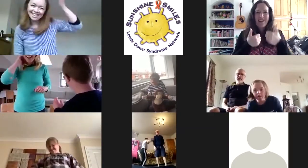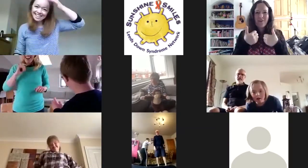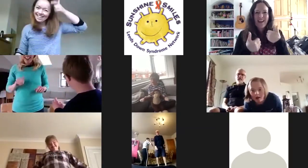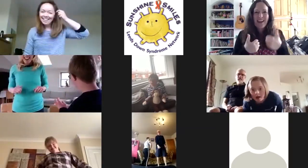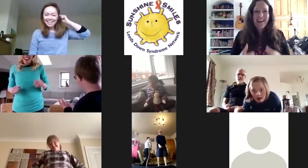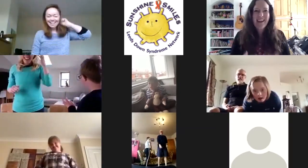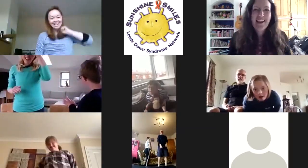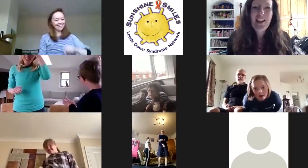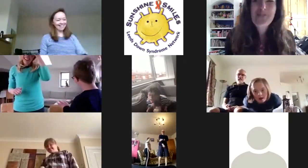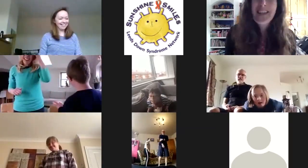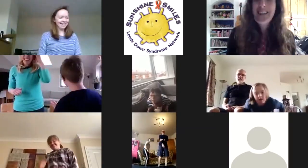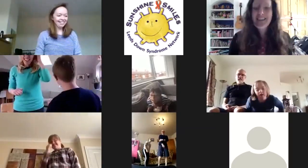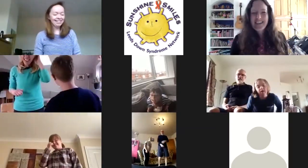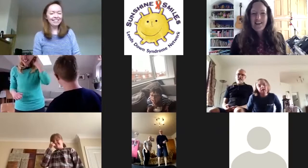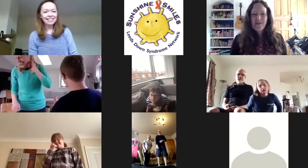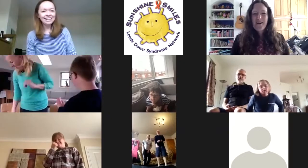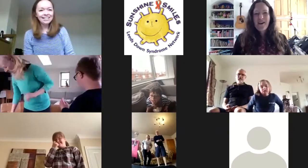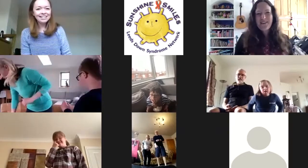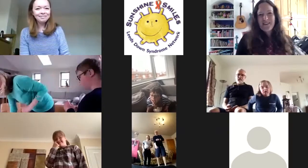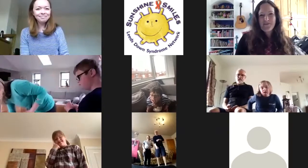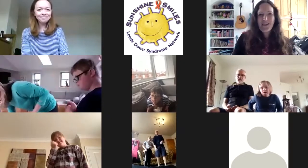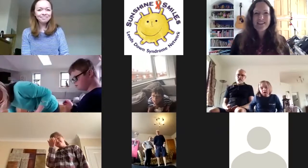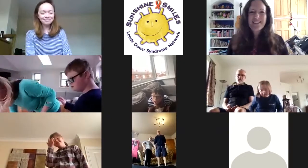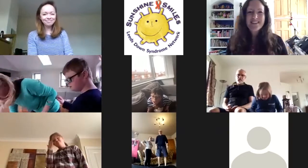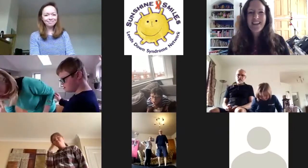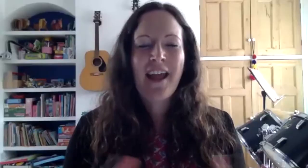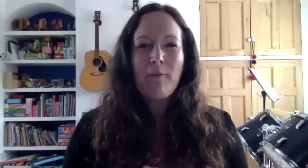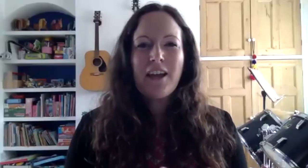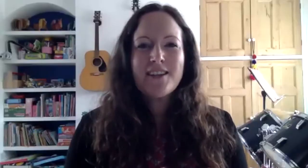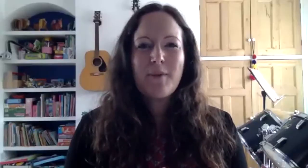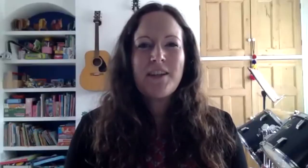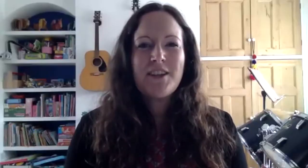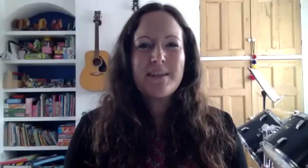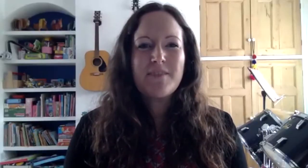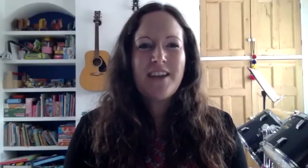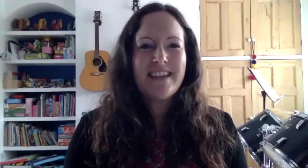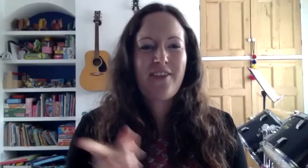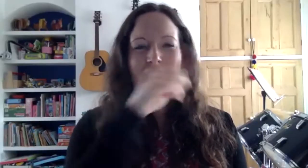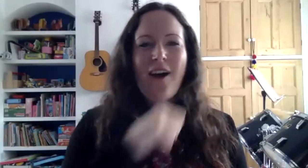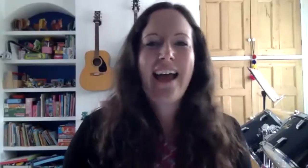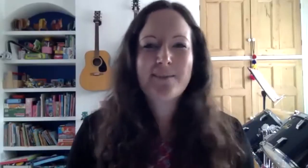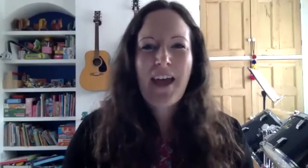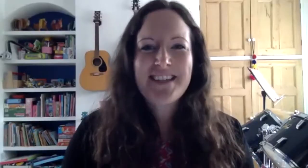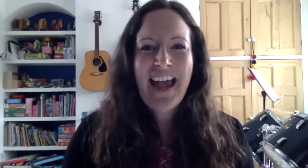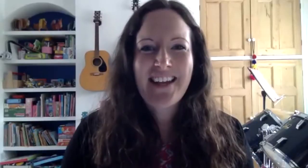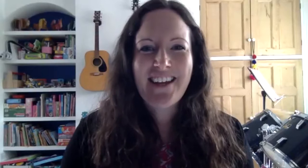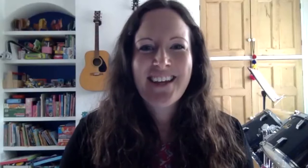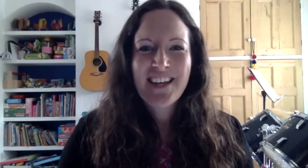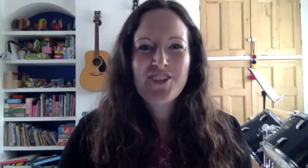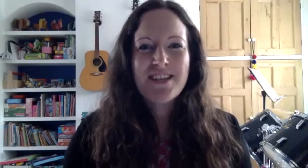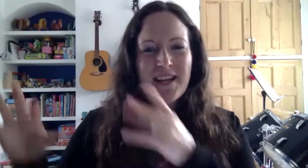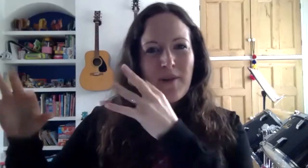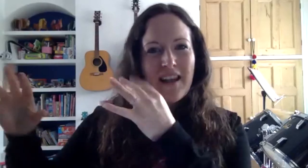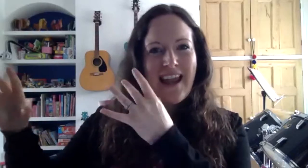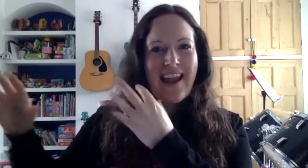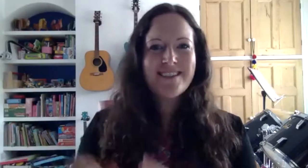Really lovely, lovely dancing, everyone. Fantastic. Because we've been doing some dancing, I think I'll hand back to Hannah because